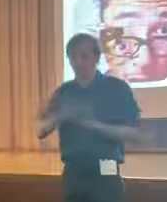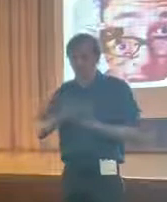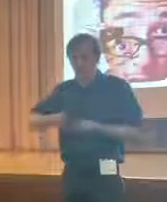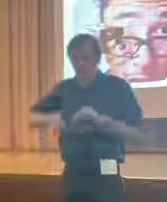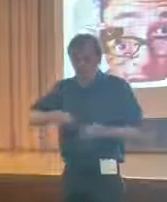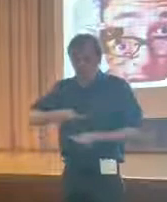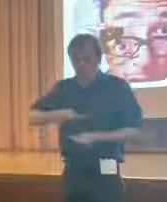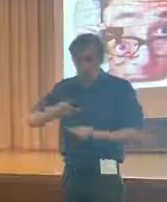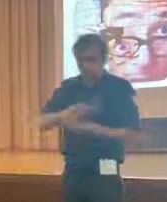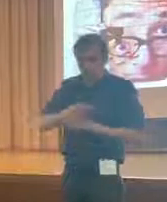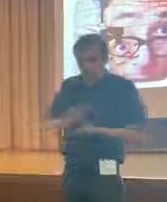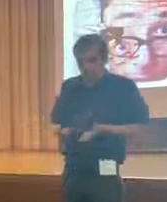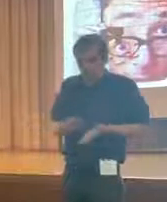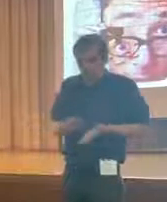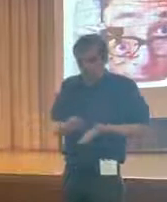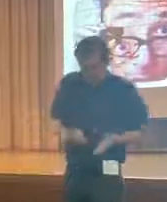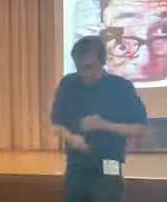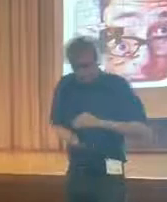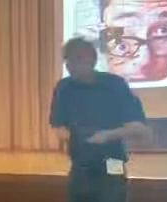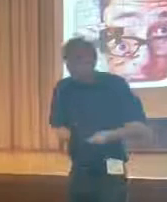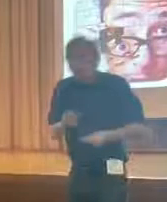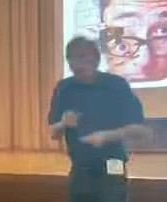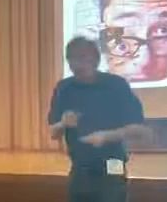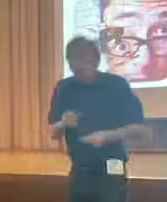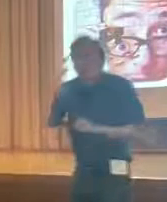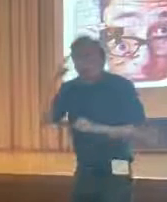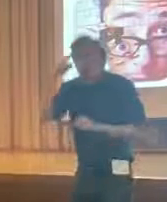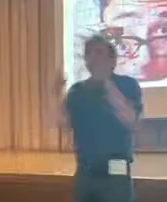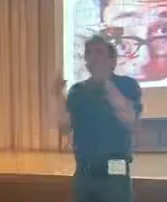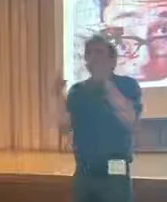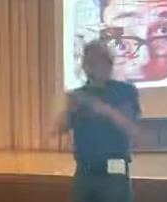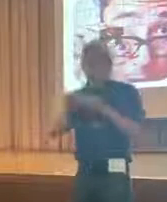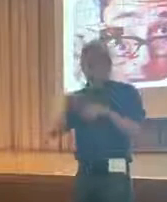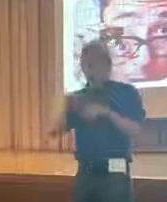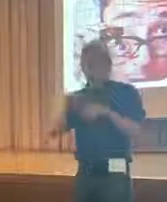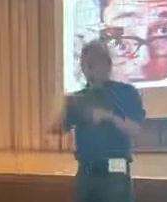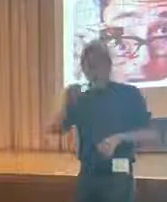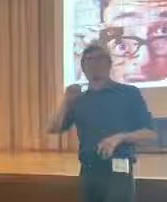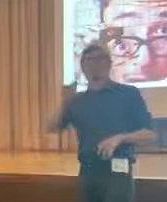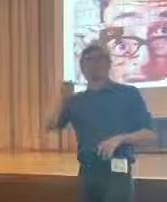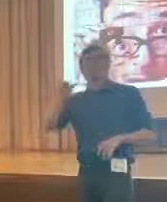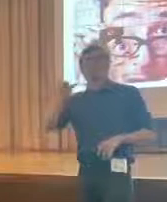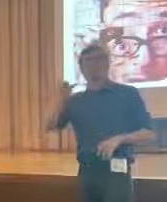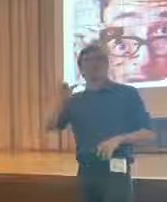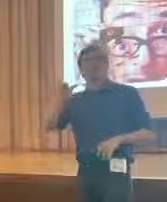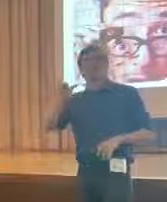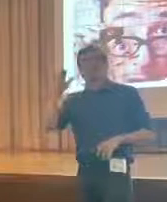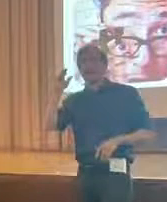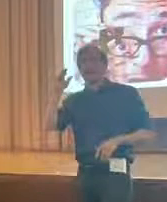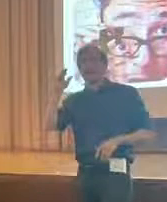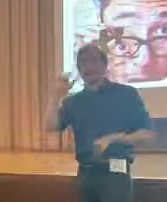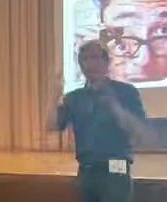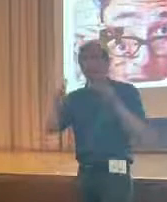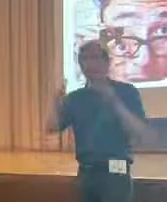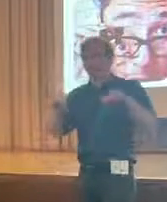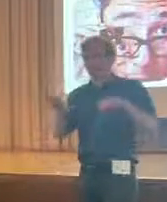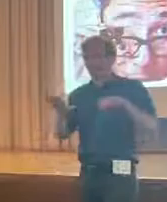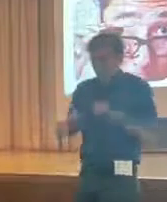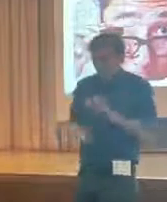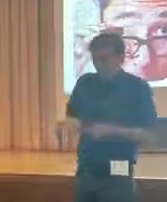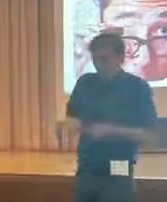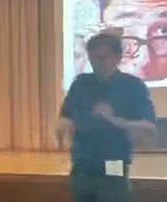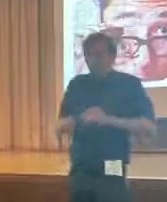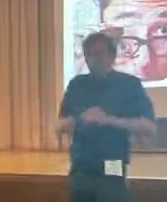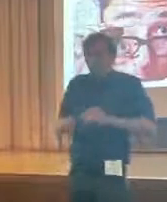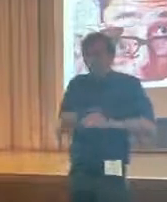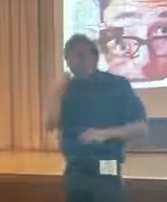things at once, because I know people who do this every day with speech recognition software and trying